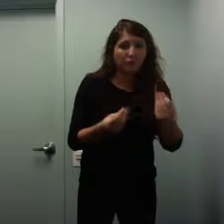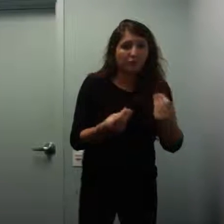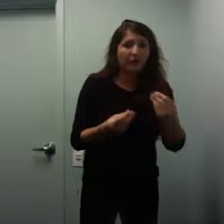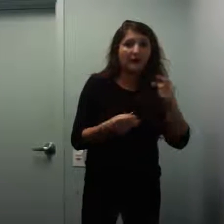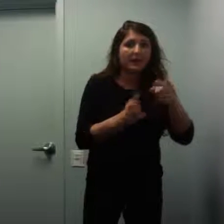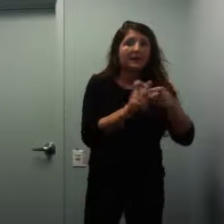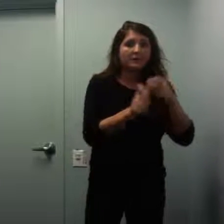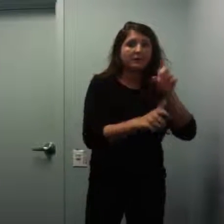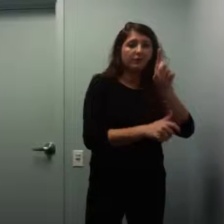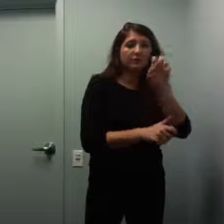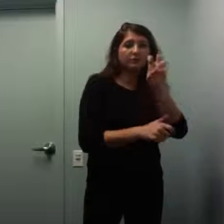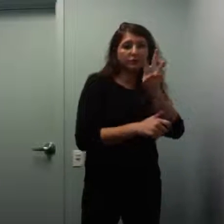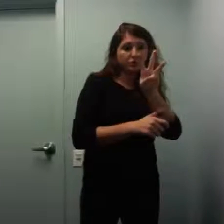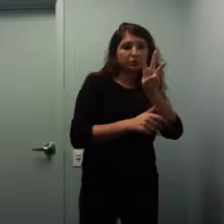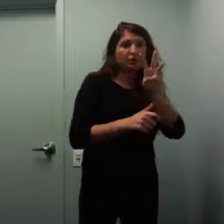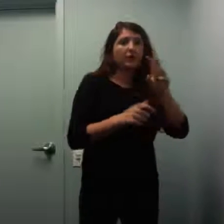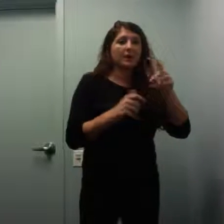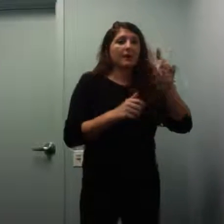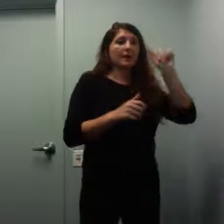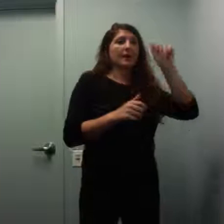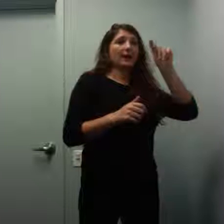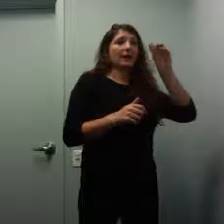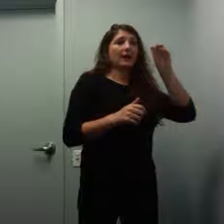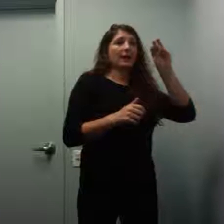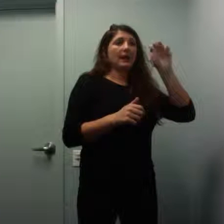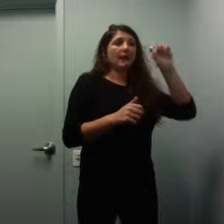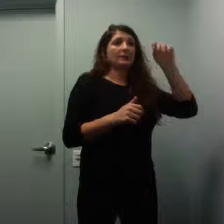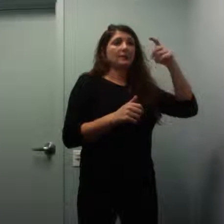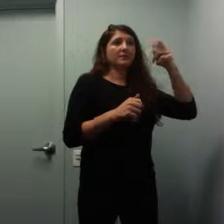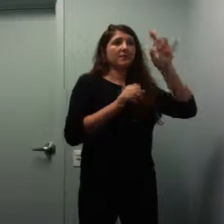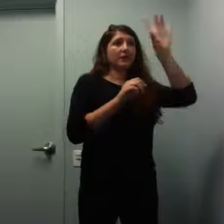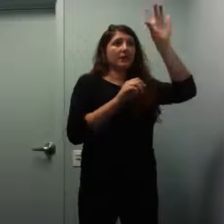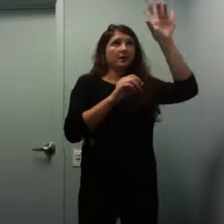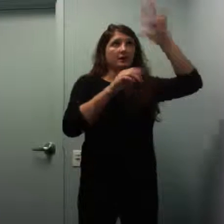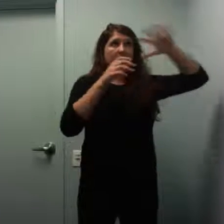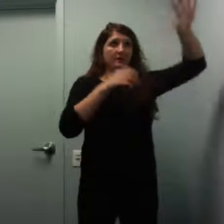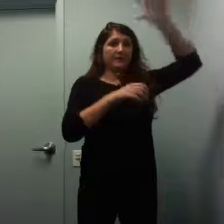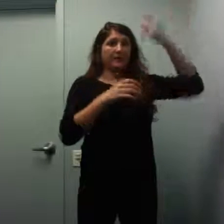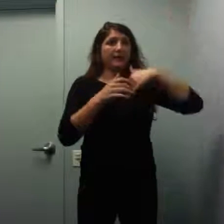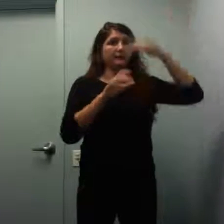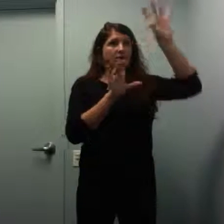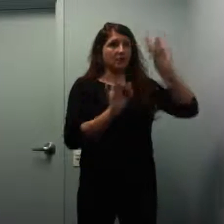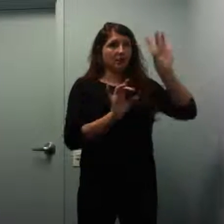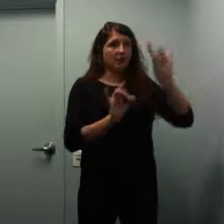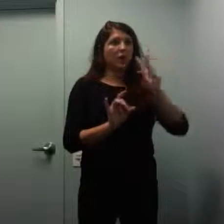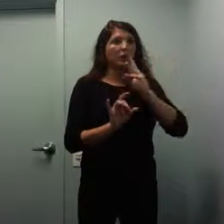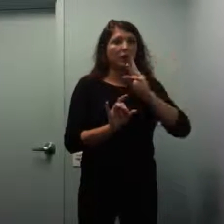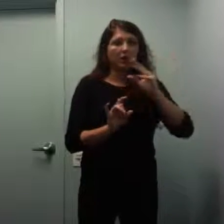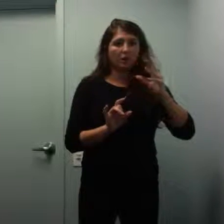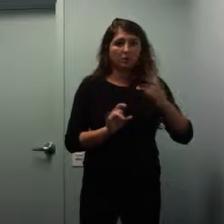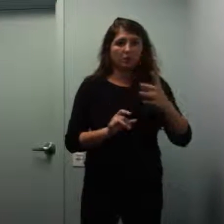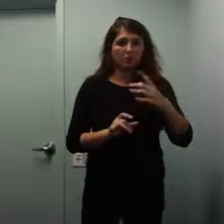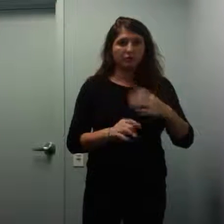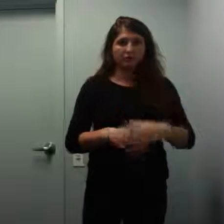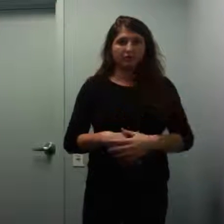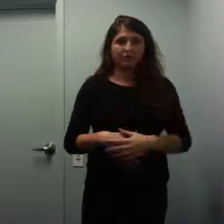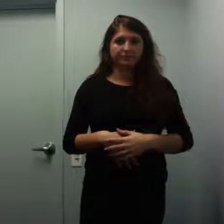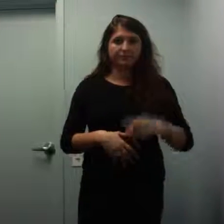out of the atmosphere that has collected on the grass. That's one example. Another example of condensation. I'm sure you've all experienced this one.